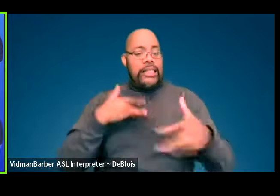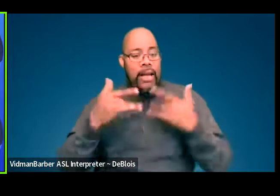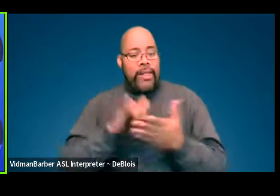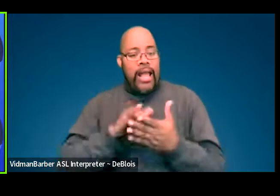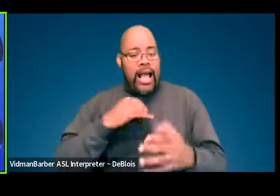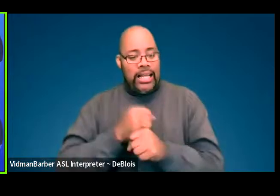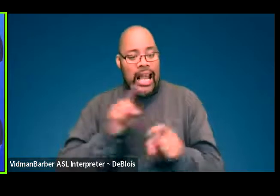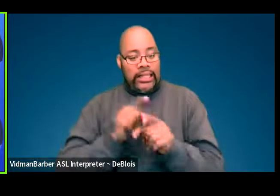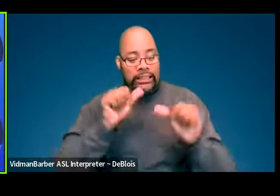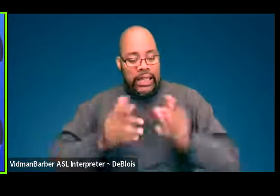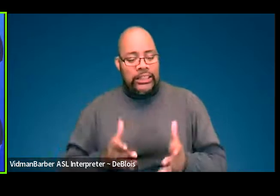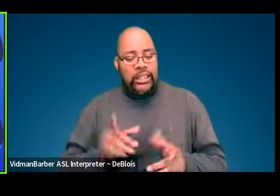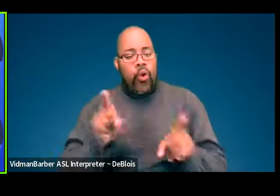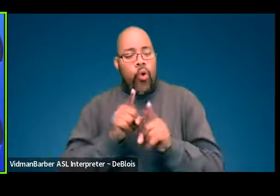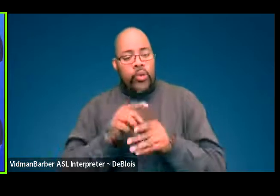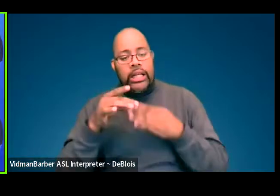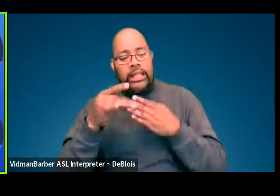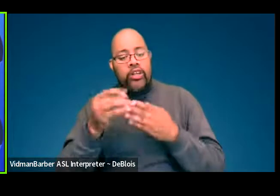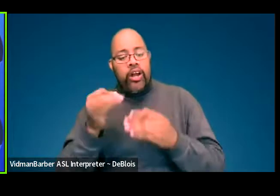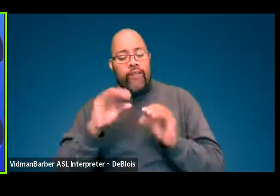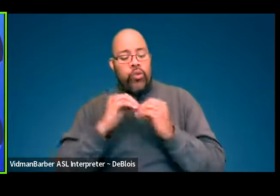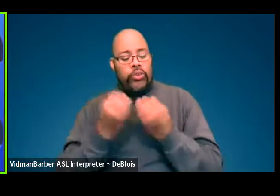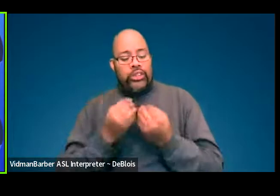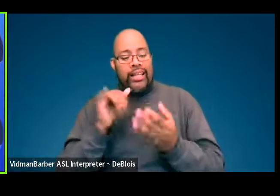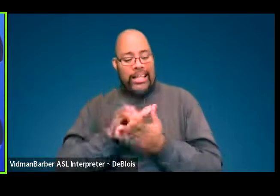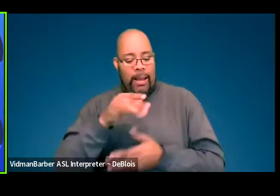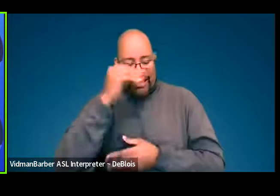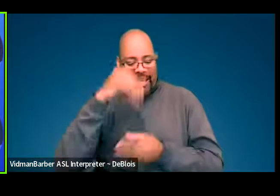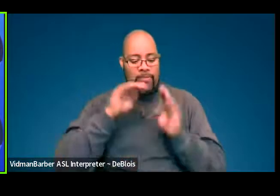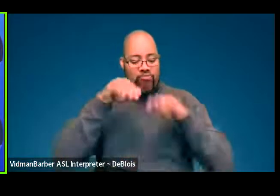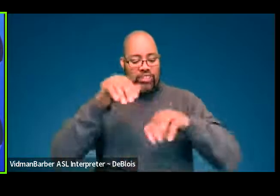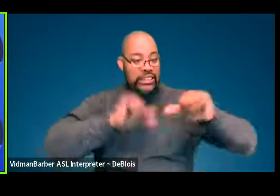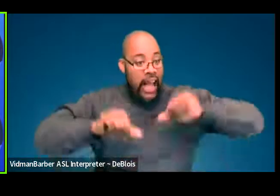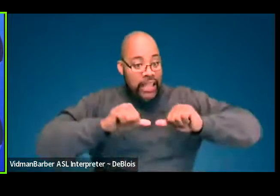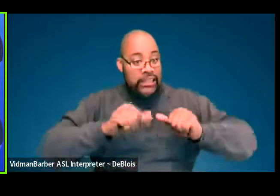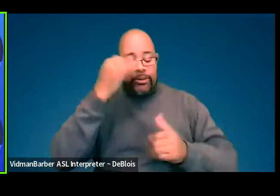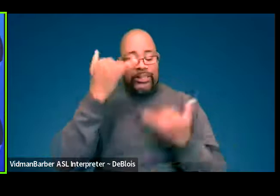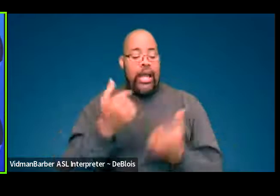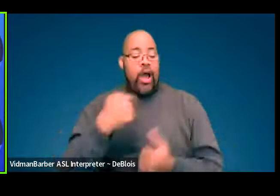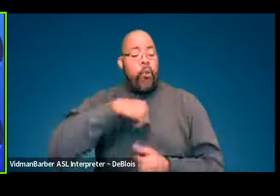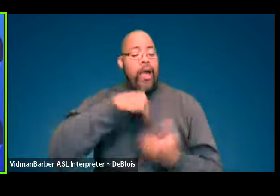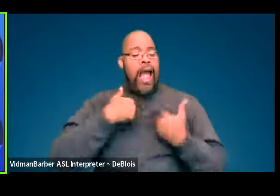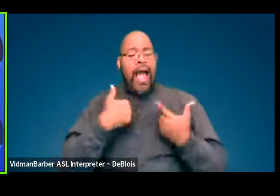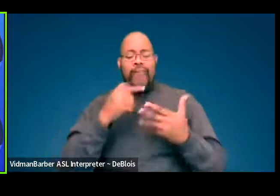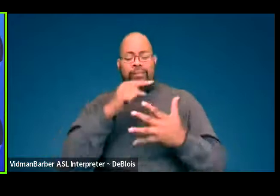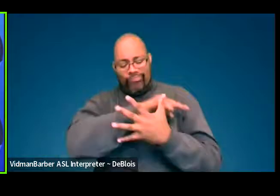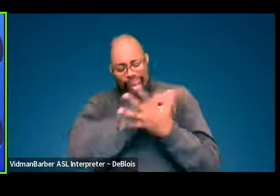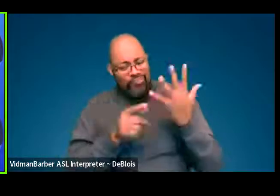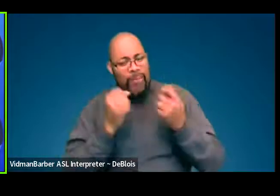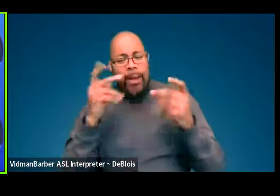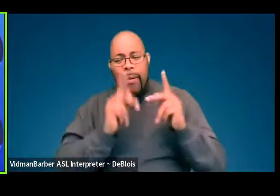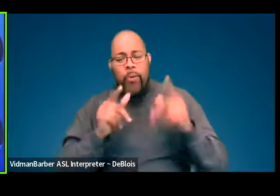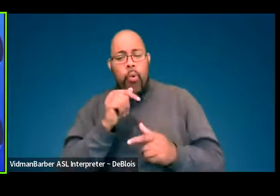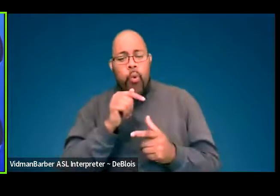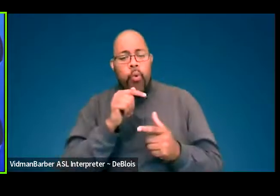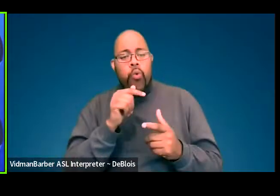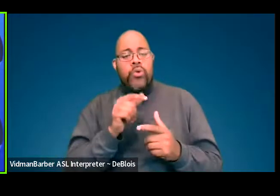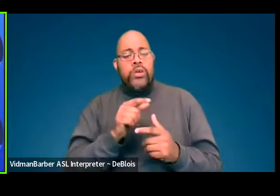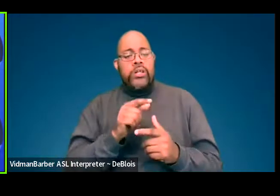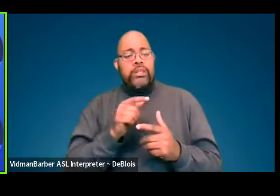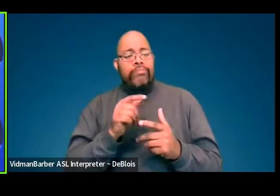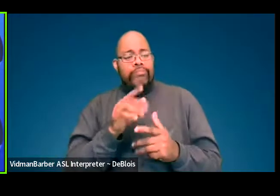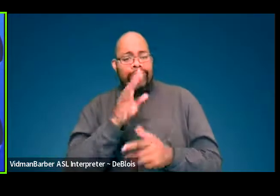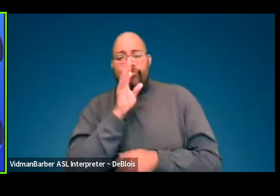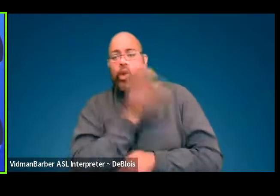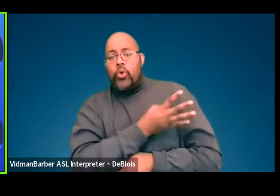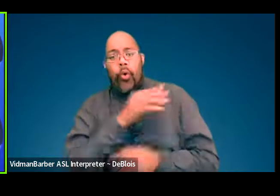that I get as a scientist, and also the leader of an organization like Black and Marine Science, because now we have a whole suite of people who have been largely left